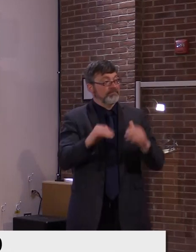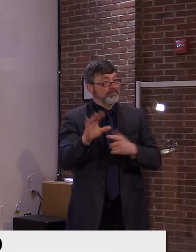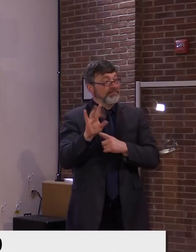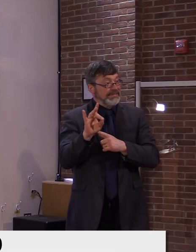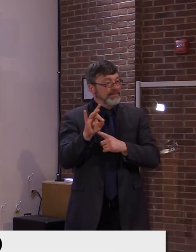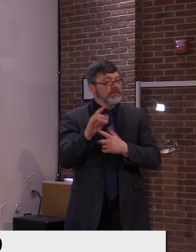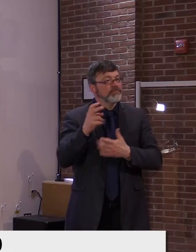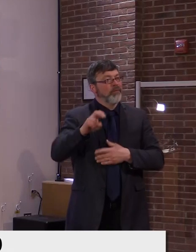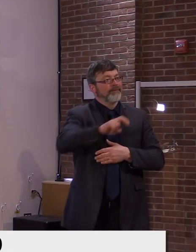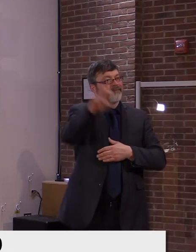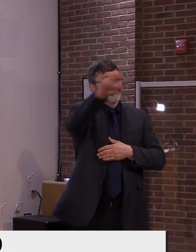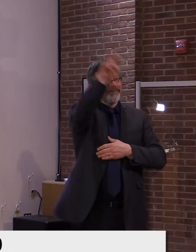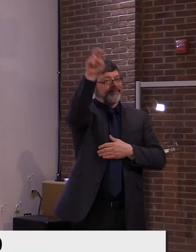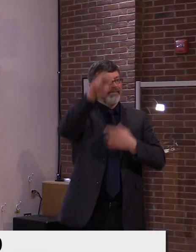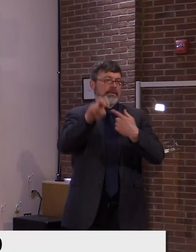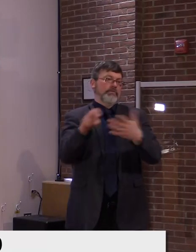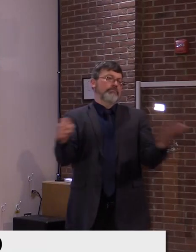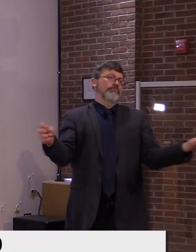in different places.